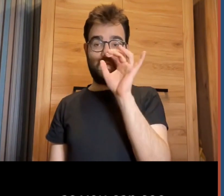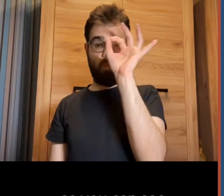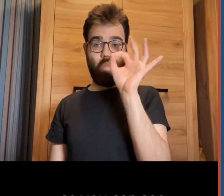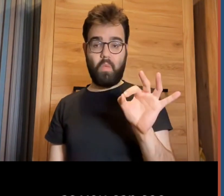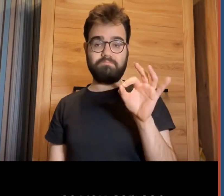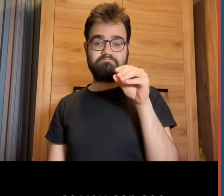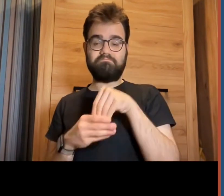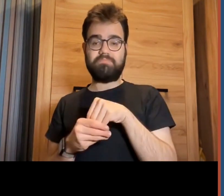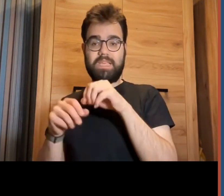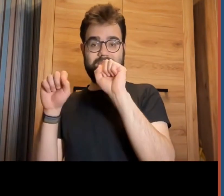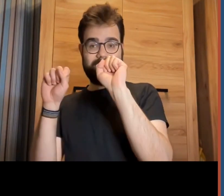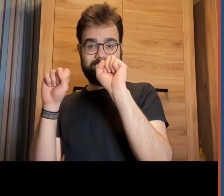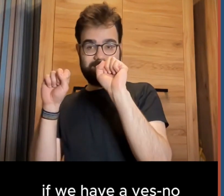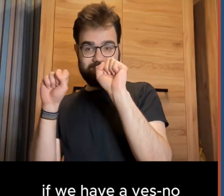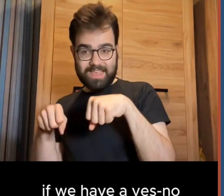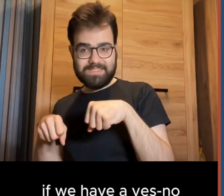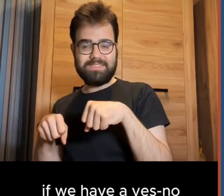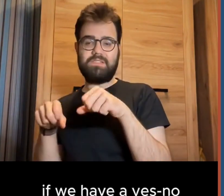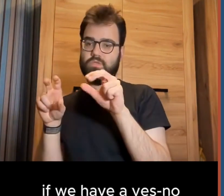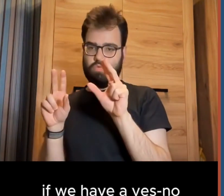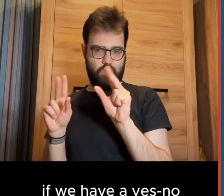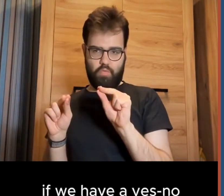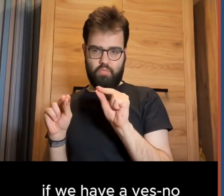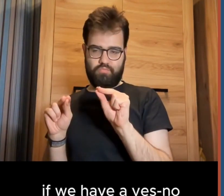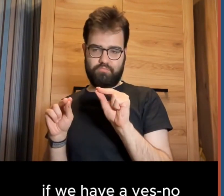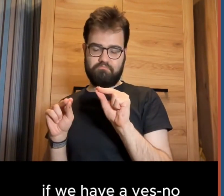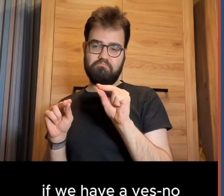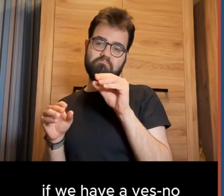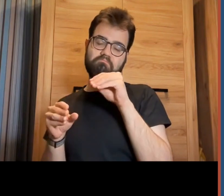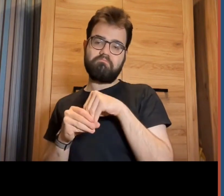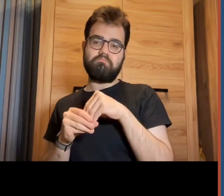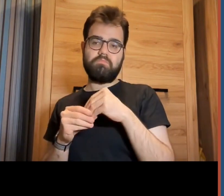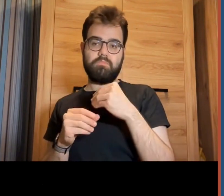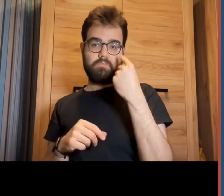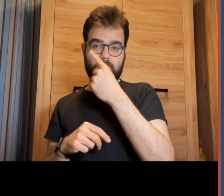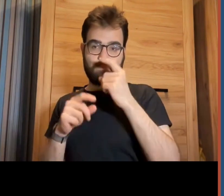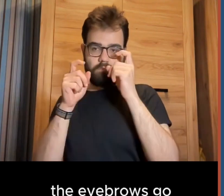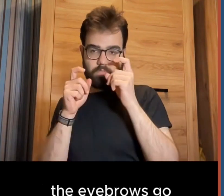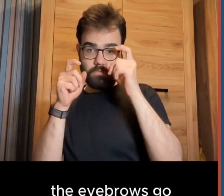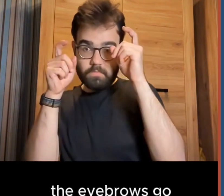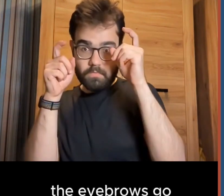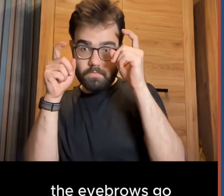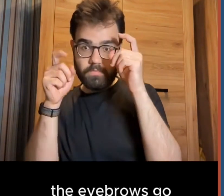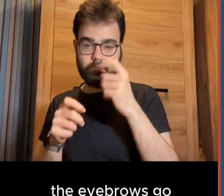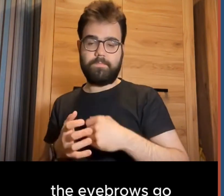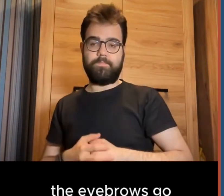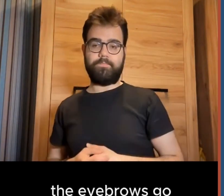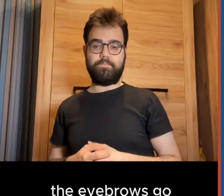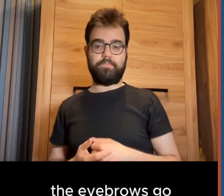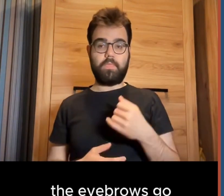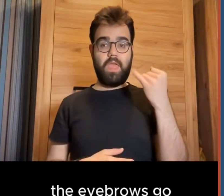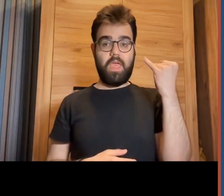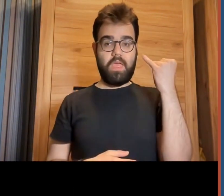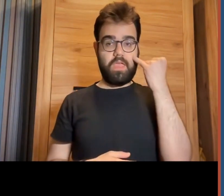So as you can see, if we have a yes-no question, so a question that we can just answer yes or no,